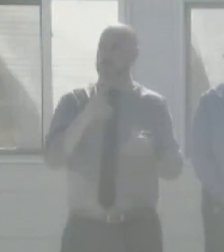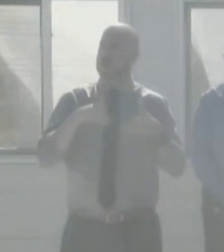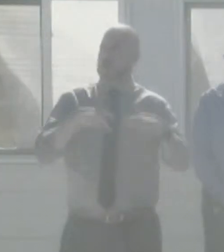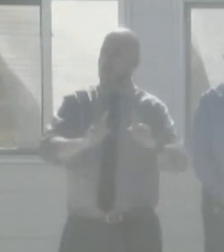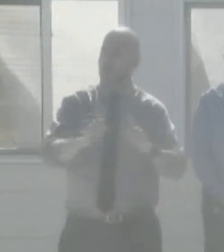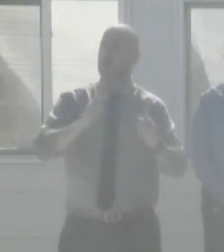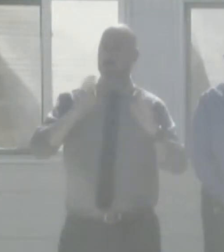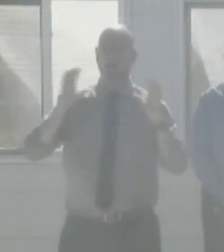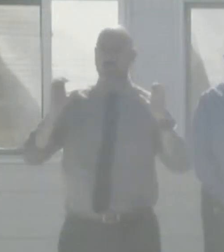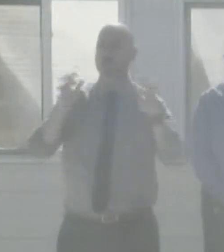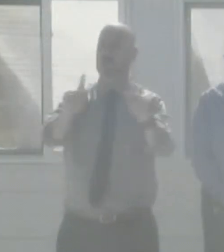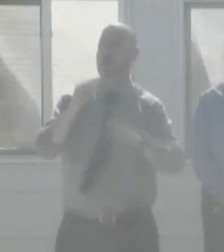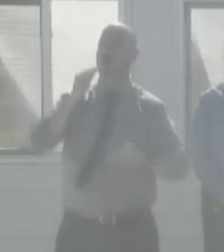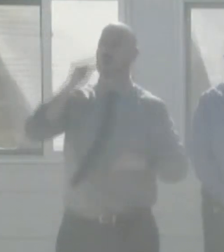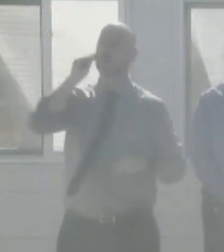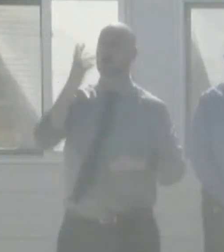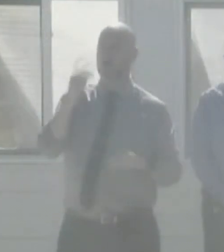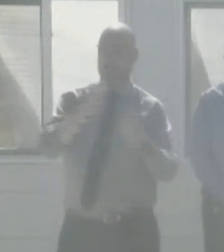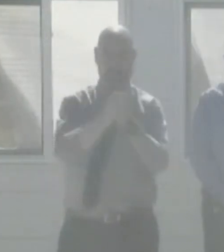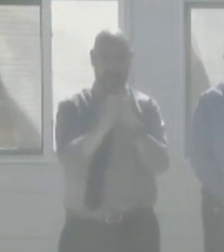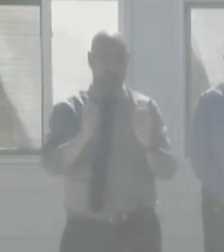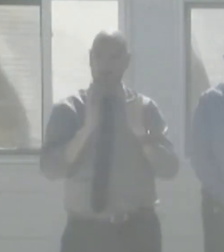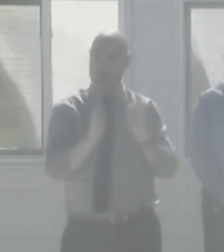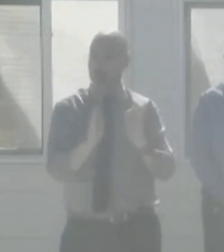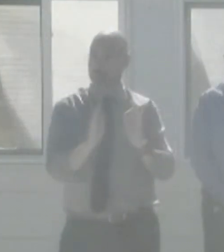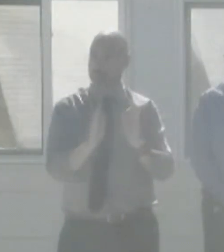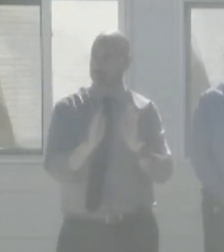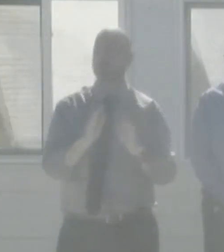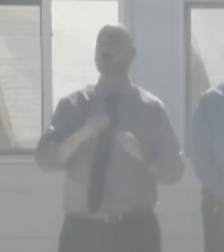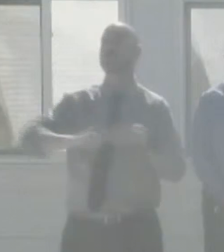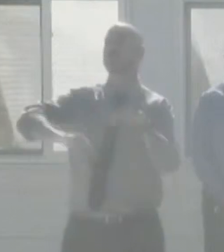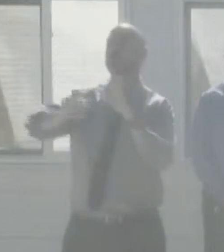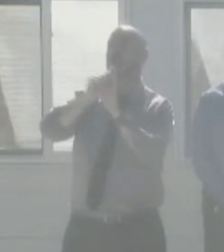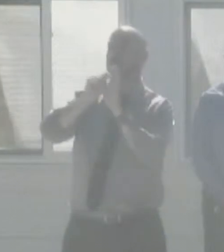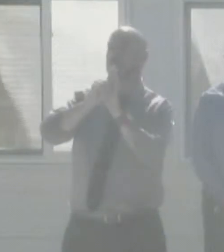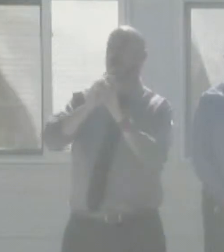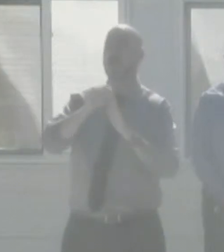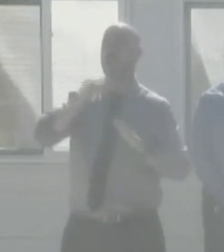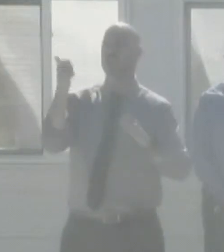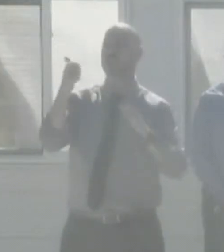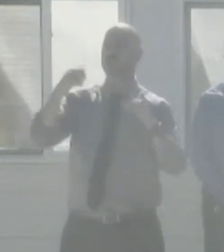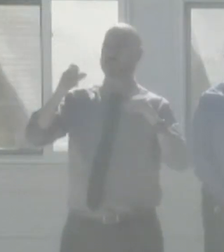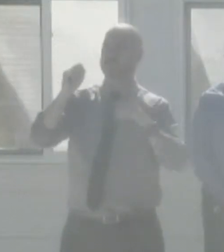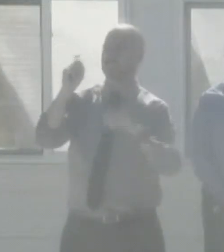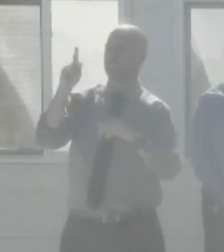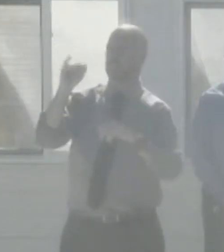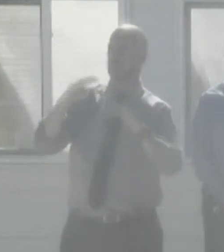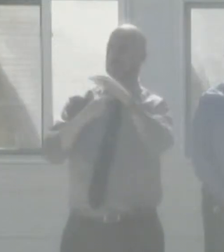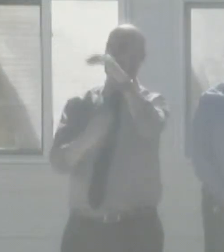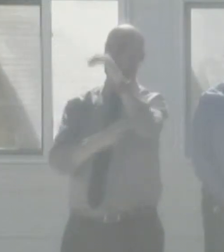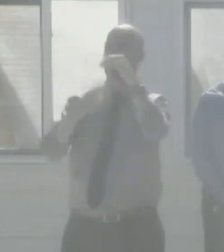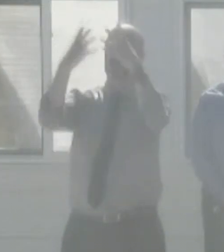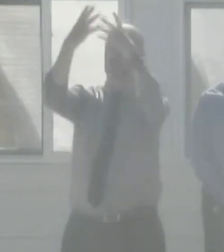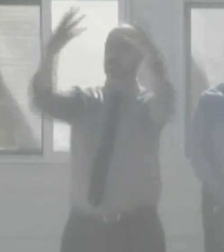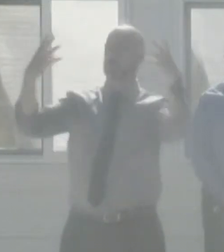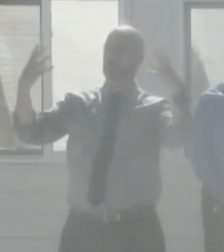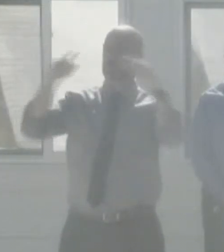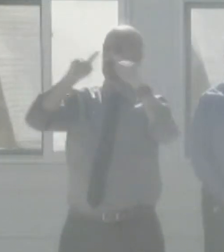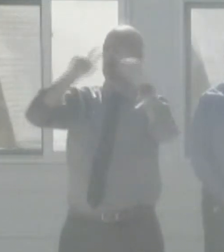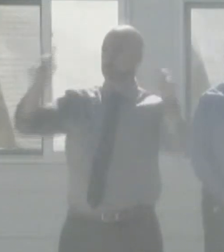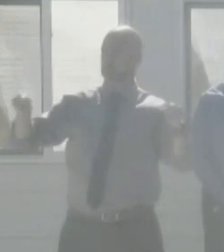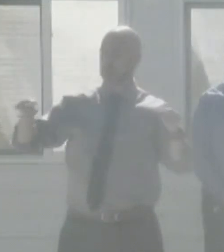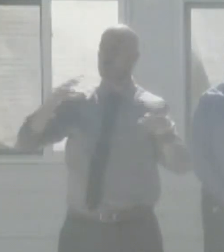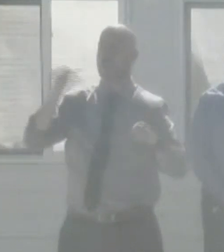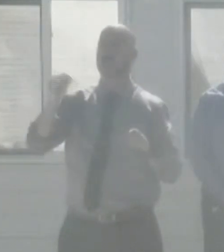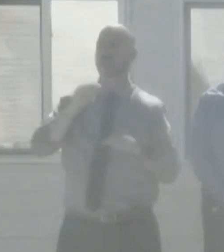Tampa, the Sunshine Skyway, Gandy, Howard Franklin, and Courtney Campbell causeways have all been inspected, cleared,